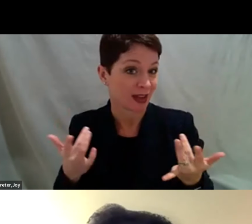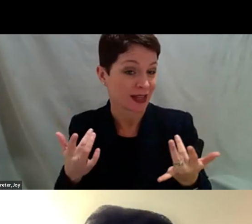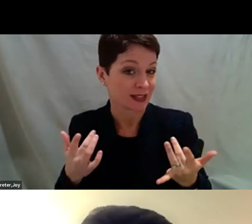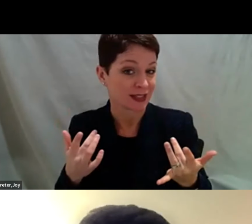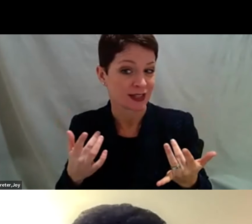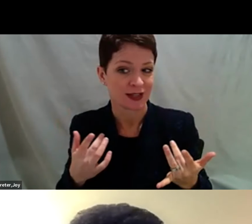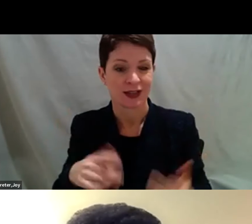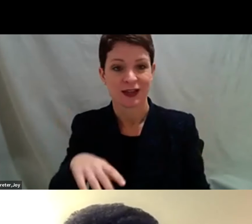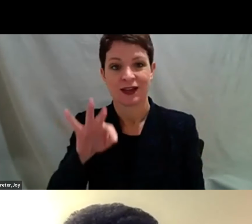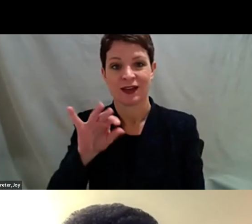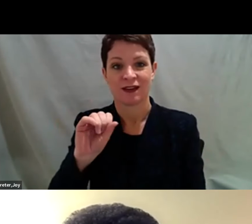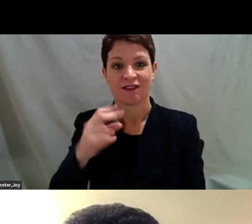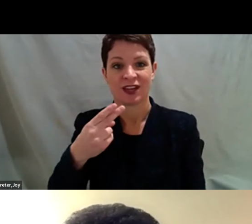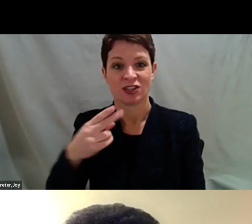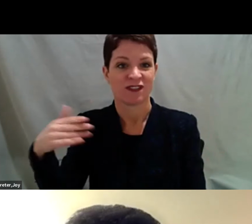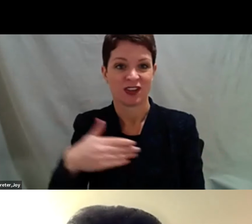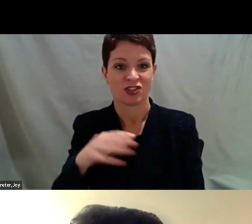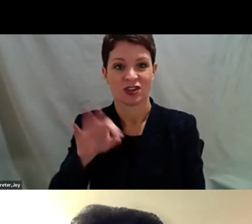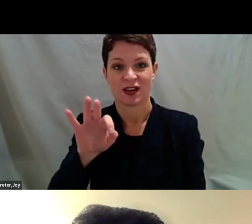is FISH,